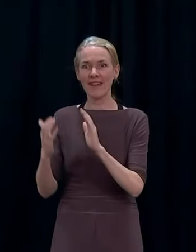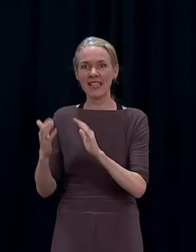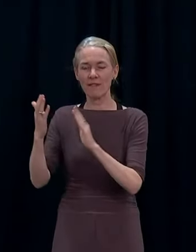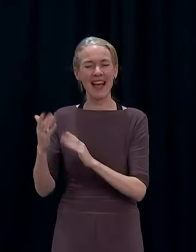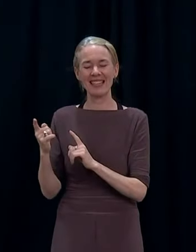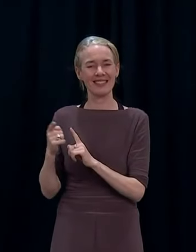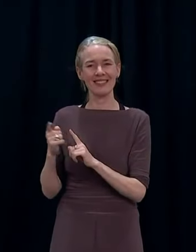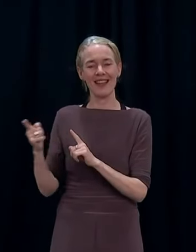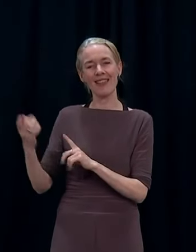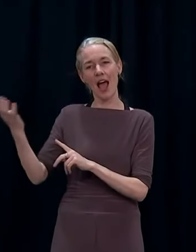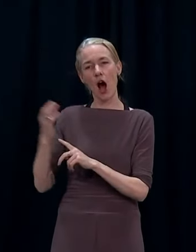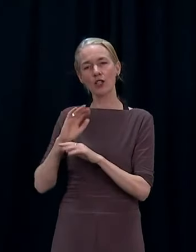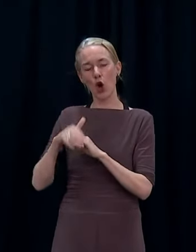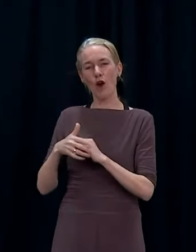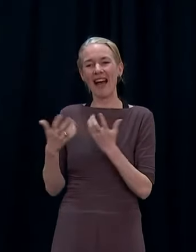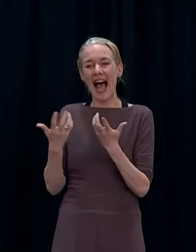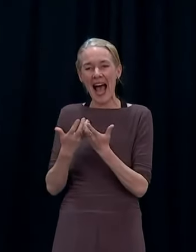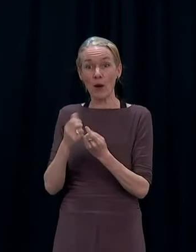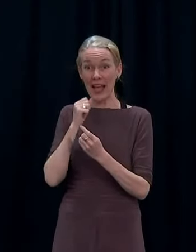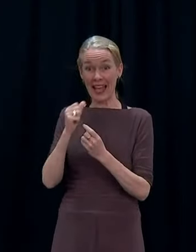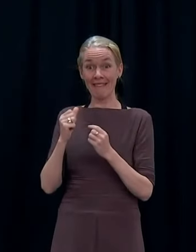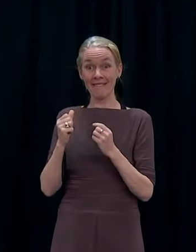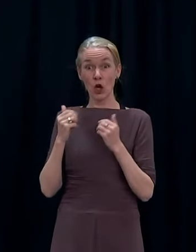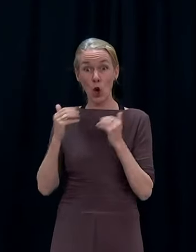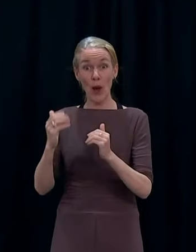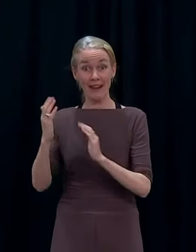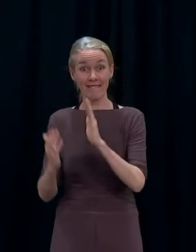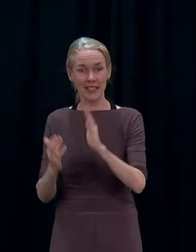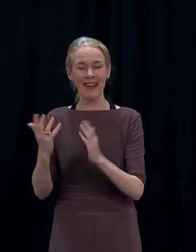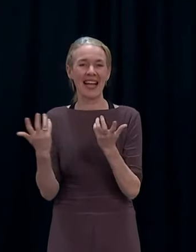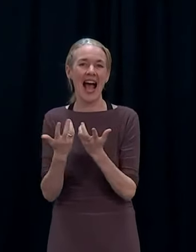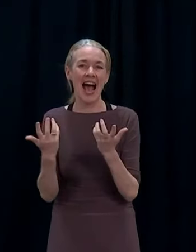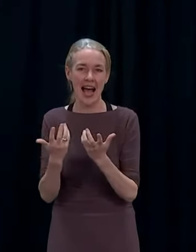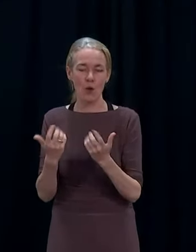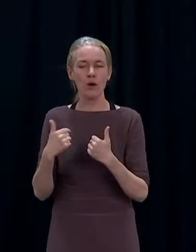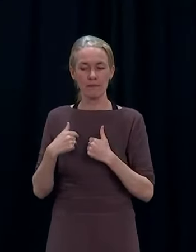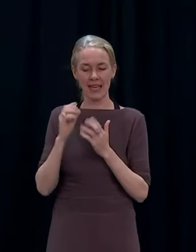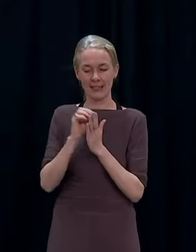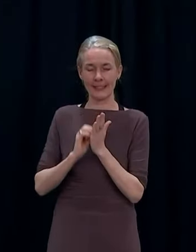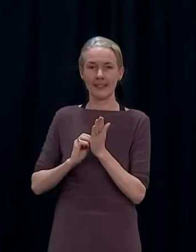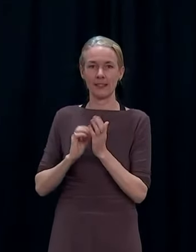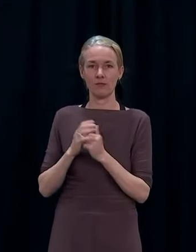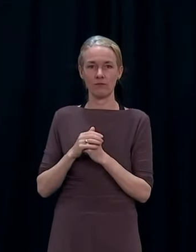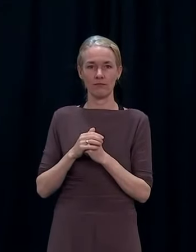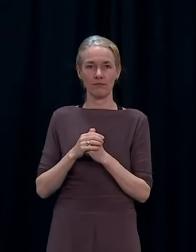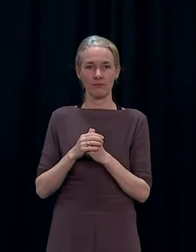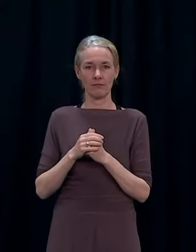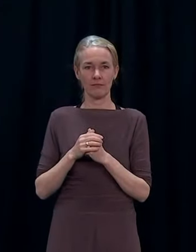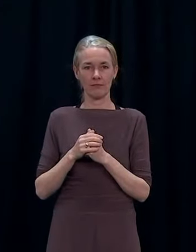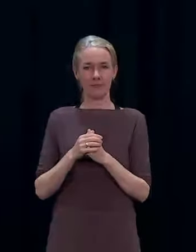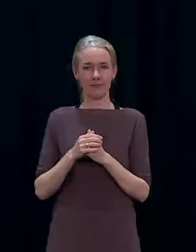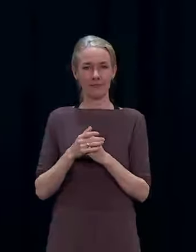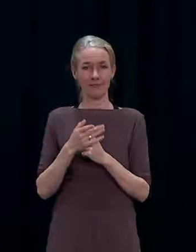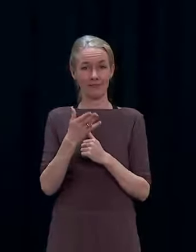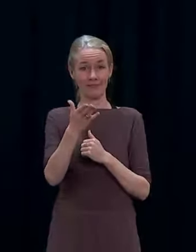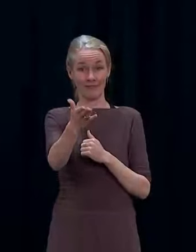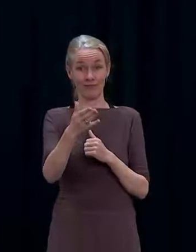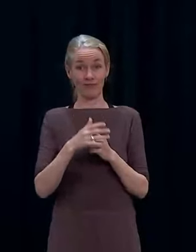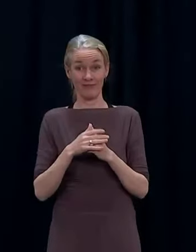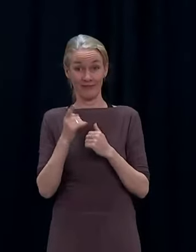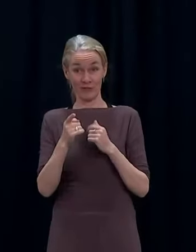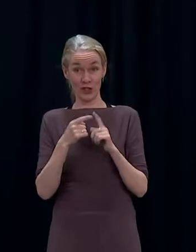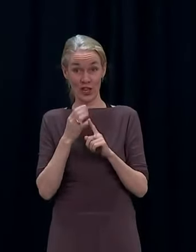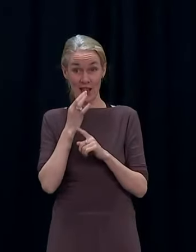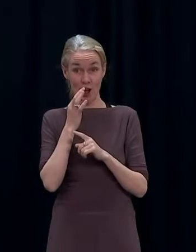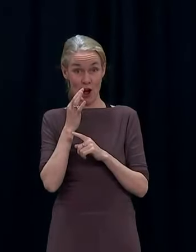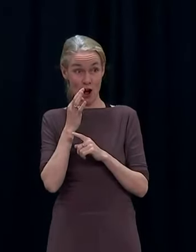help reduce the risk of any transmission. Was your recommendation that 0 was a safe number for the debating chamber? I wasn't